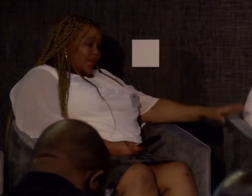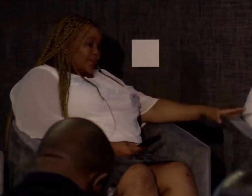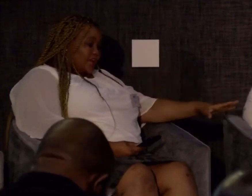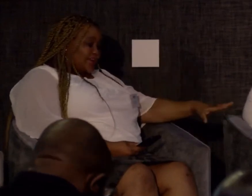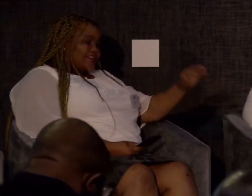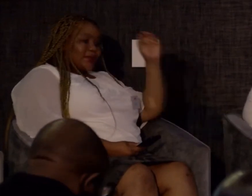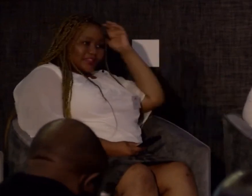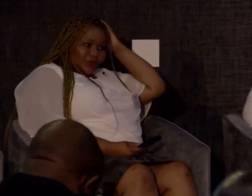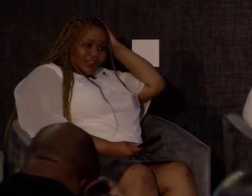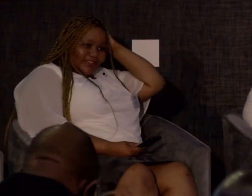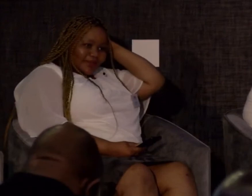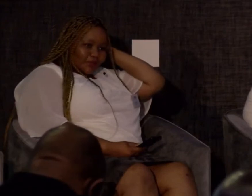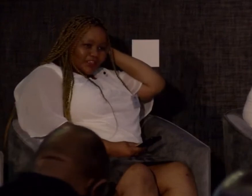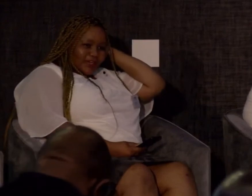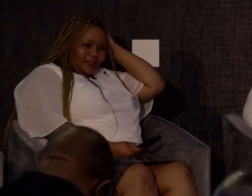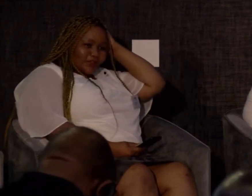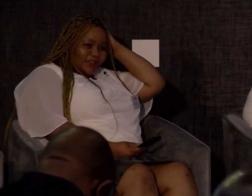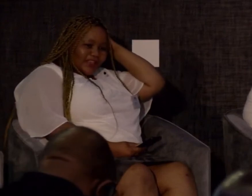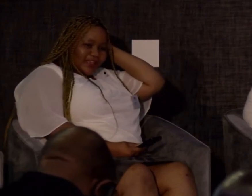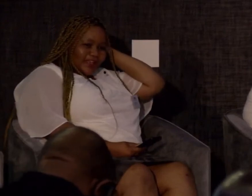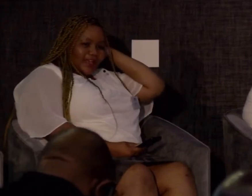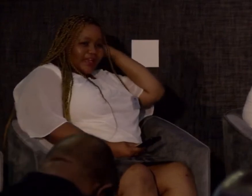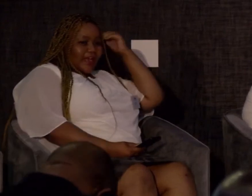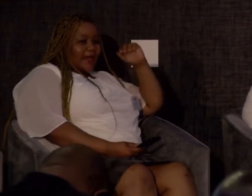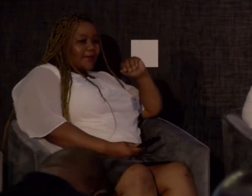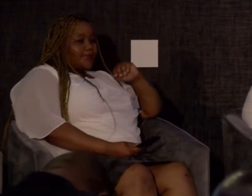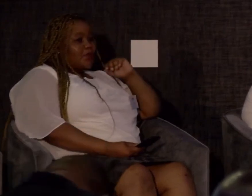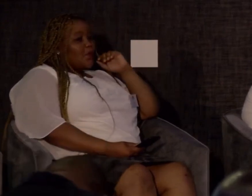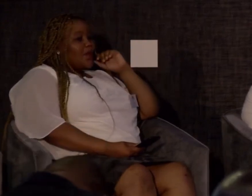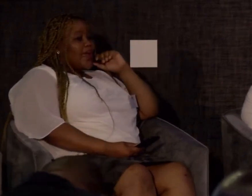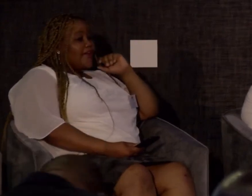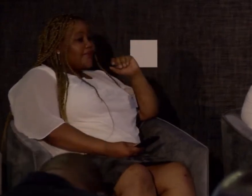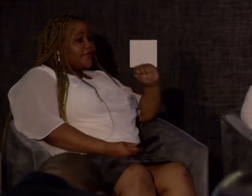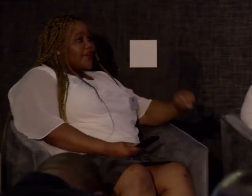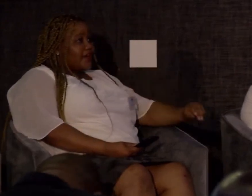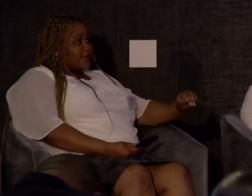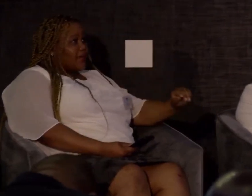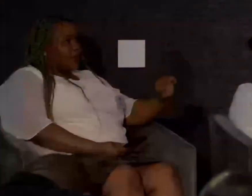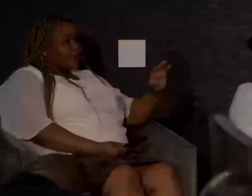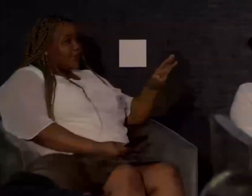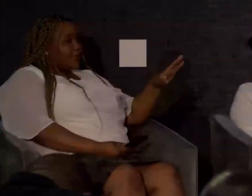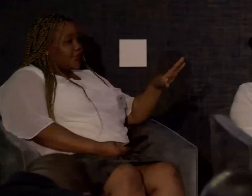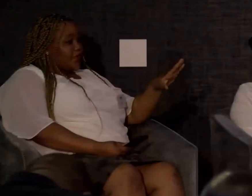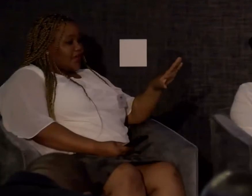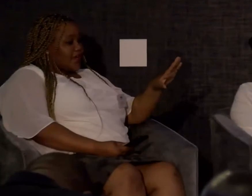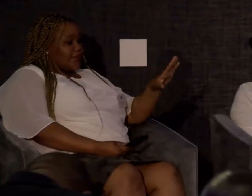And when Qinisa was talking at some point, I was also thinking we have a lot